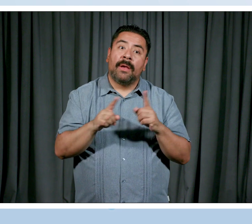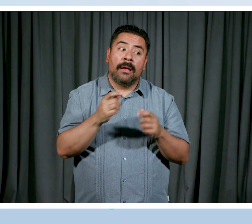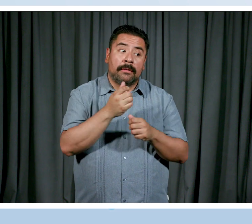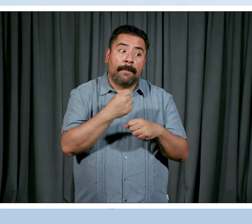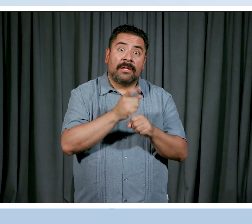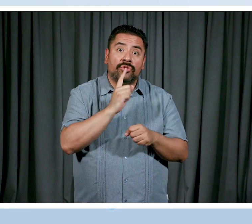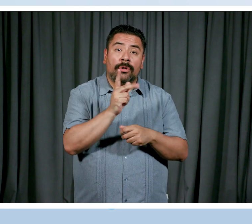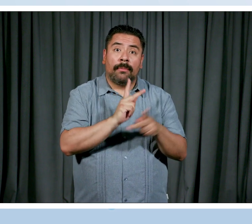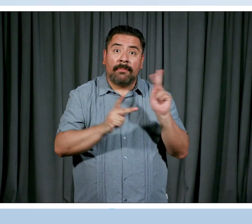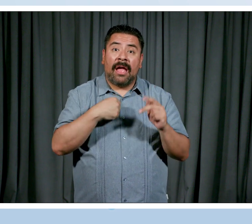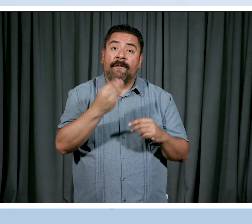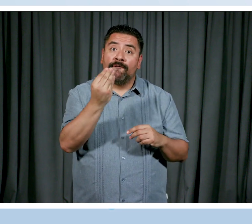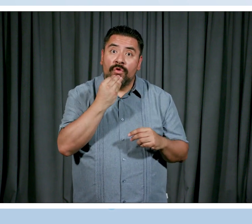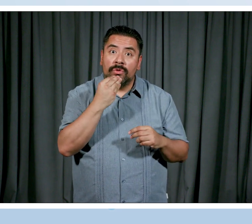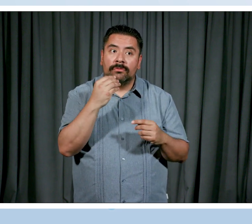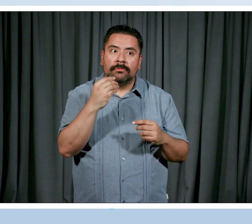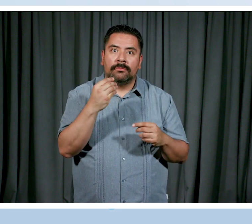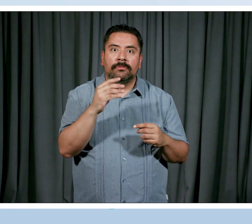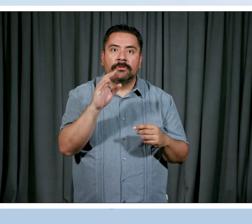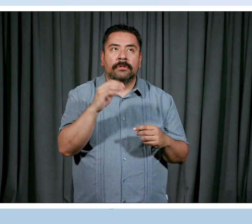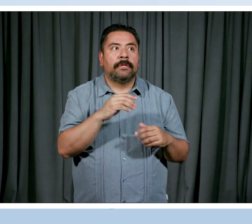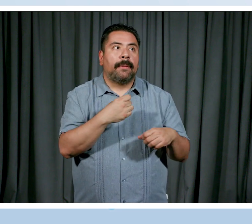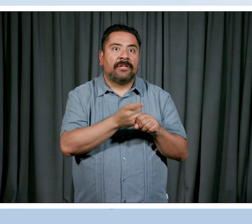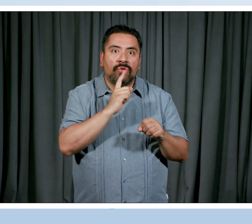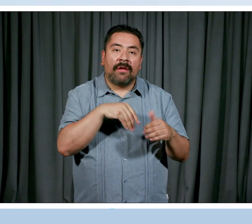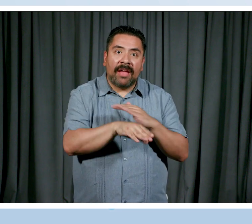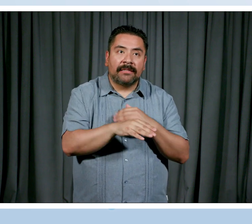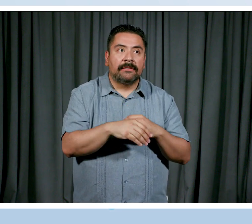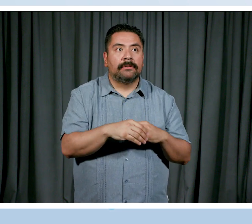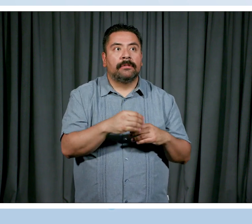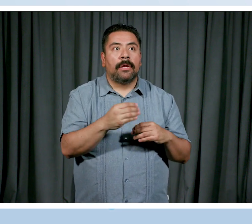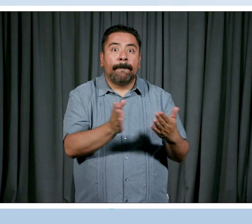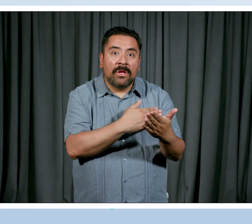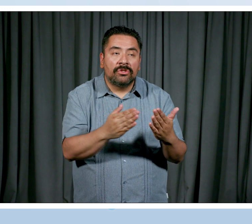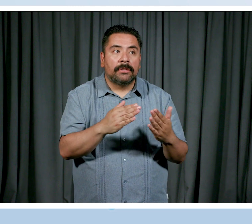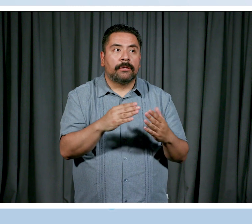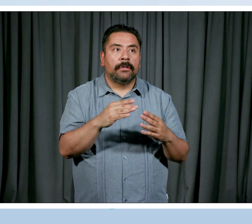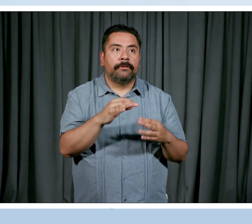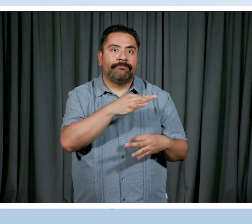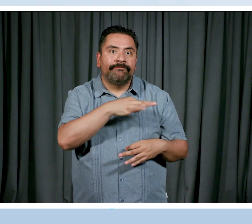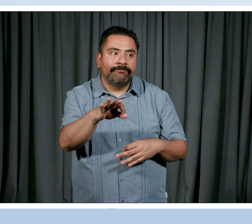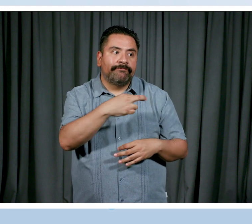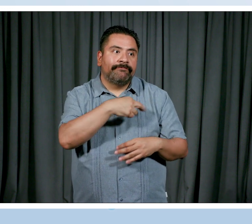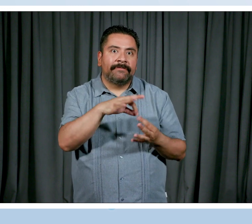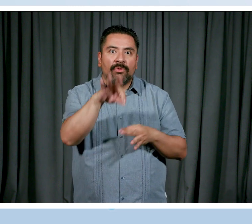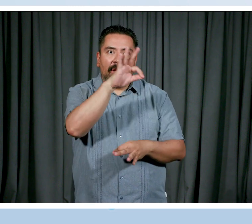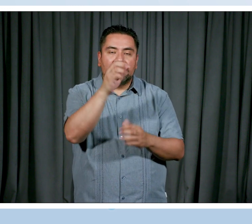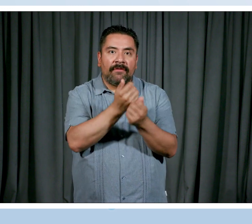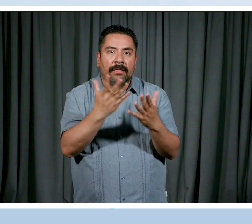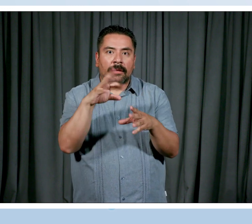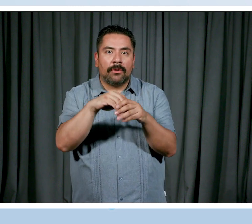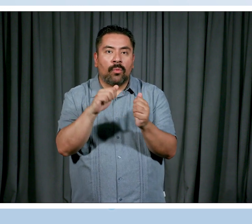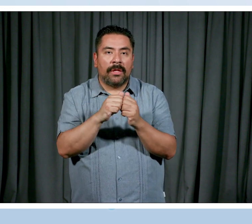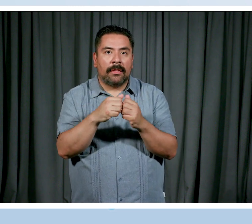access to food to eat, and music and spirituality is also an incredible element to the recipe of